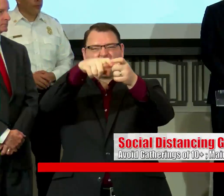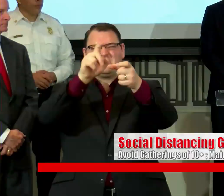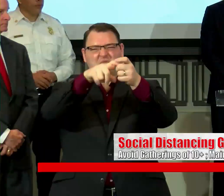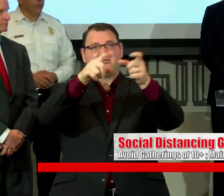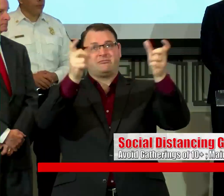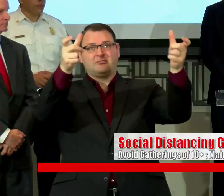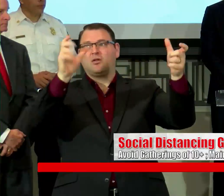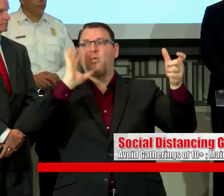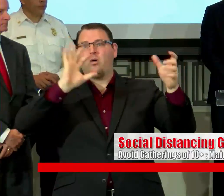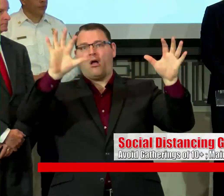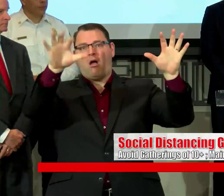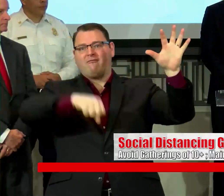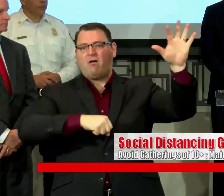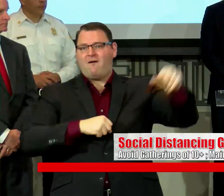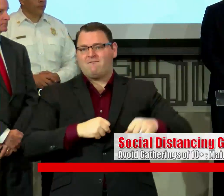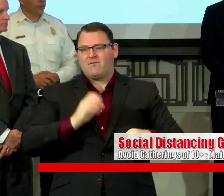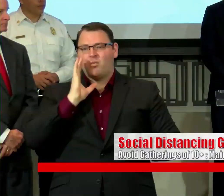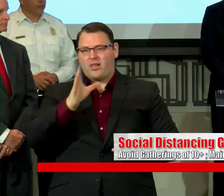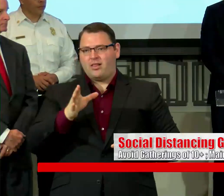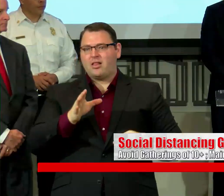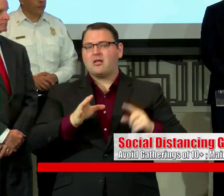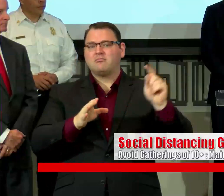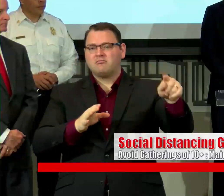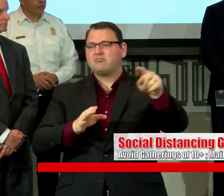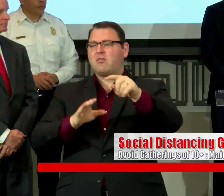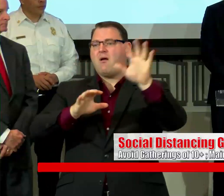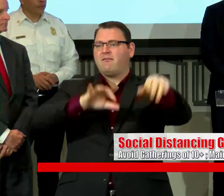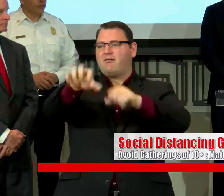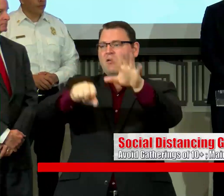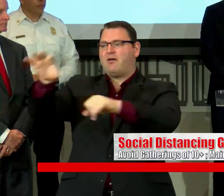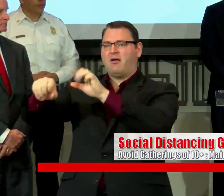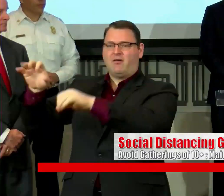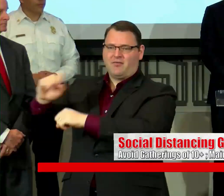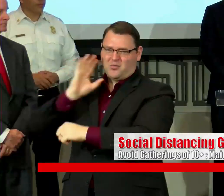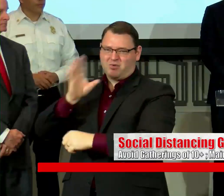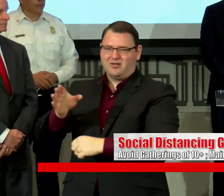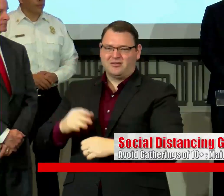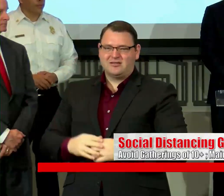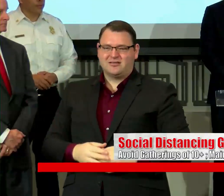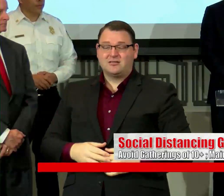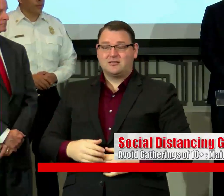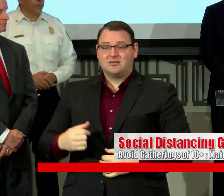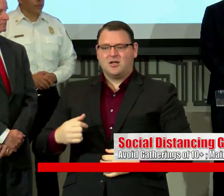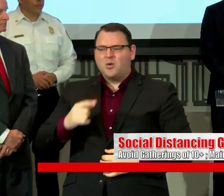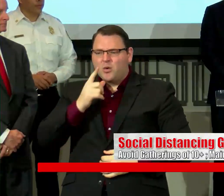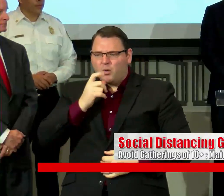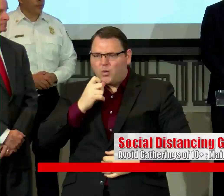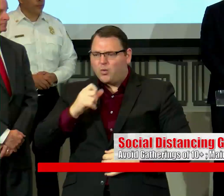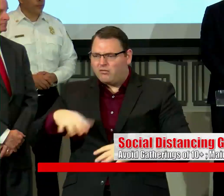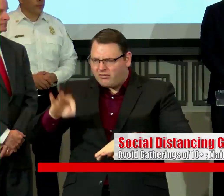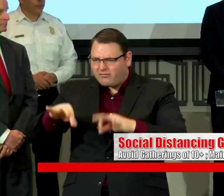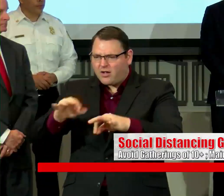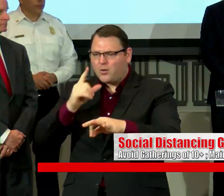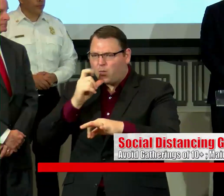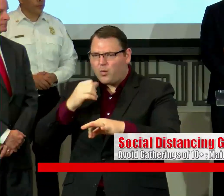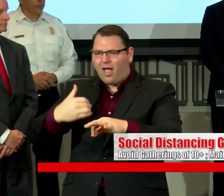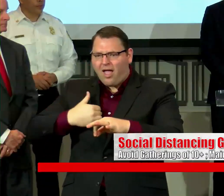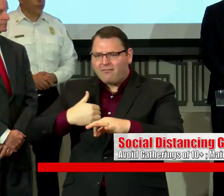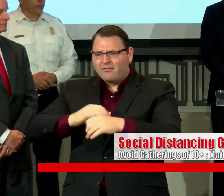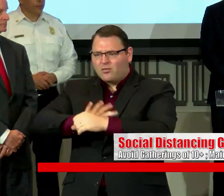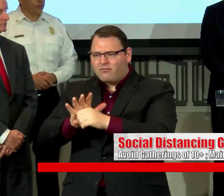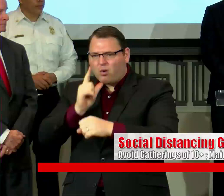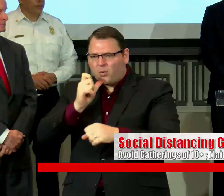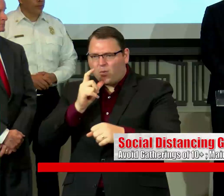the population that's coming back testing positively is that age group between 20 and